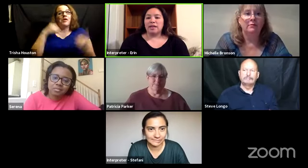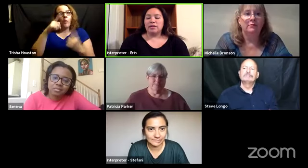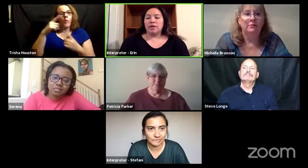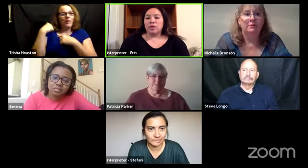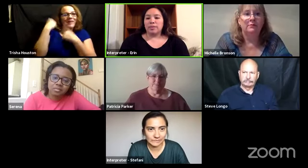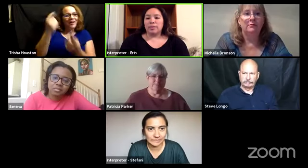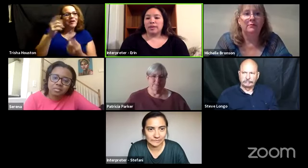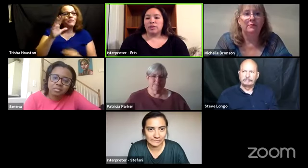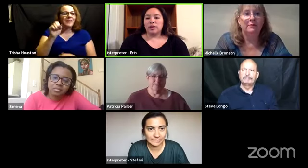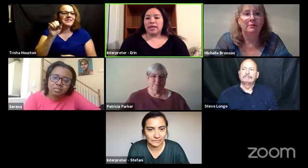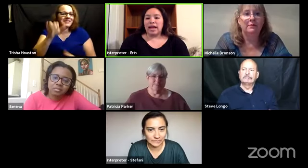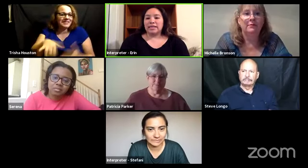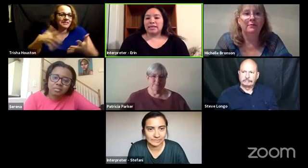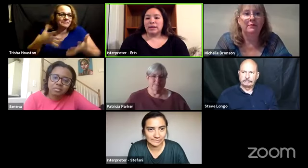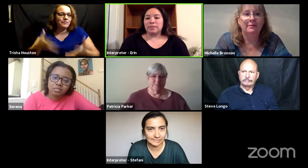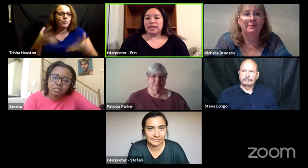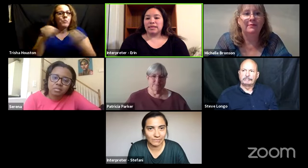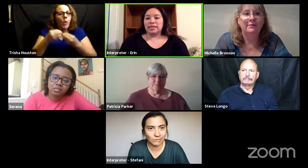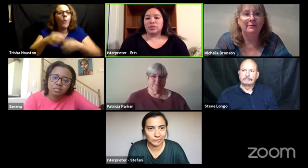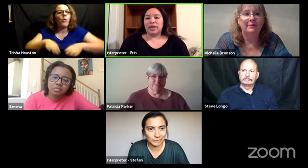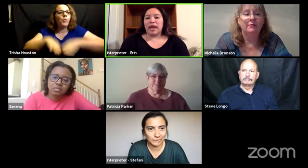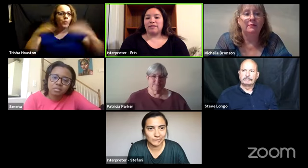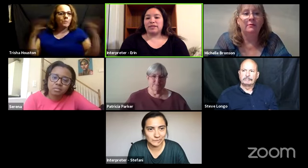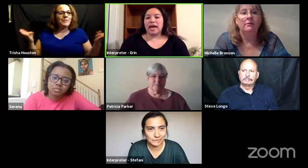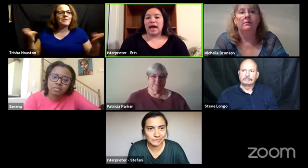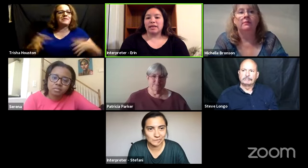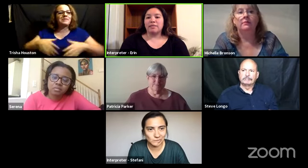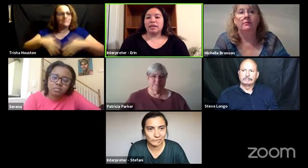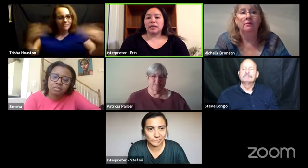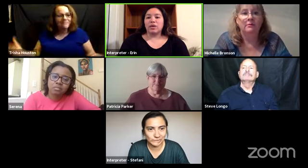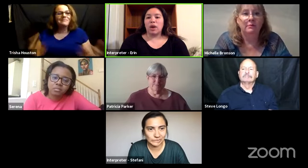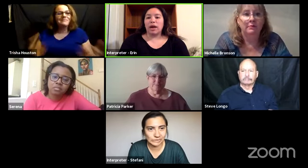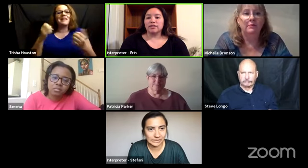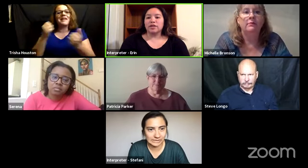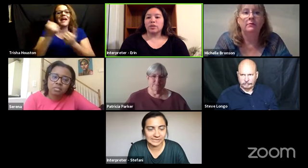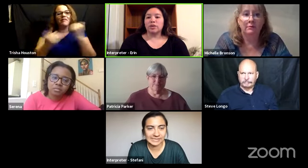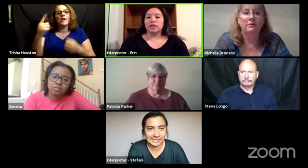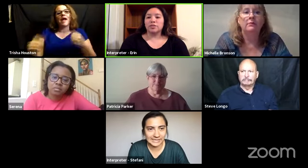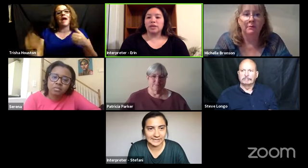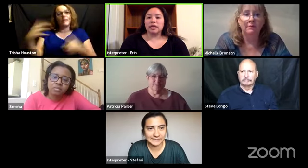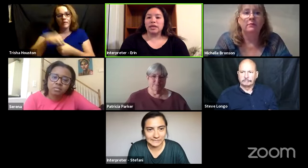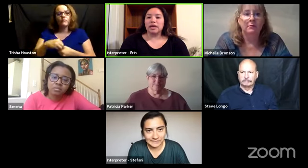and know that the community has these updates since we haven't had a meeting in a while. So we wanted to be